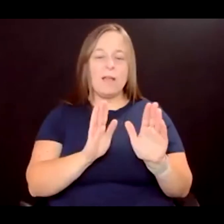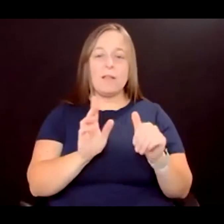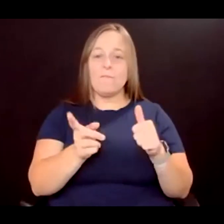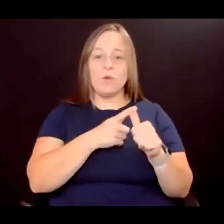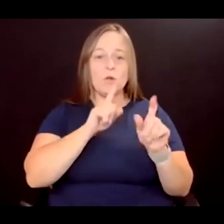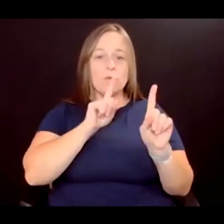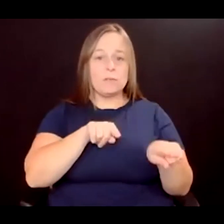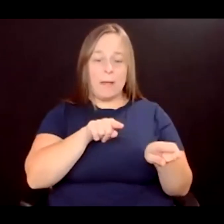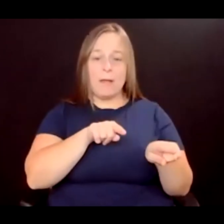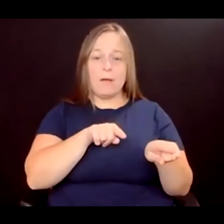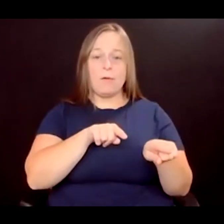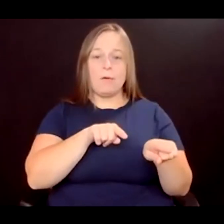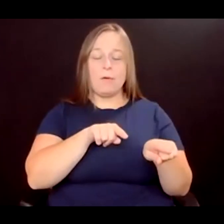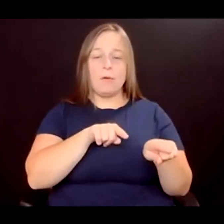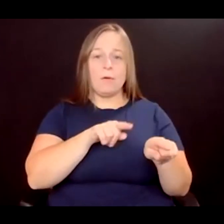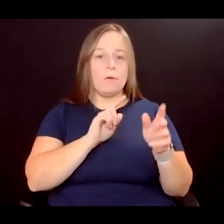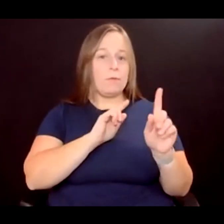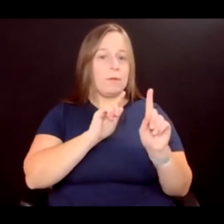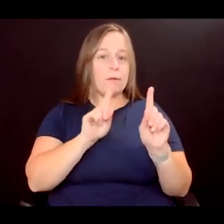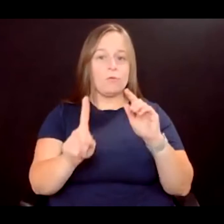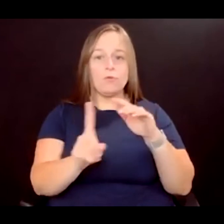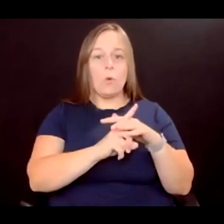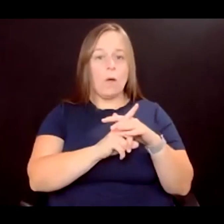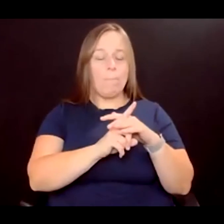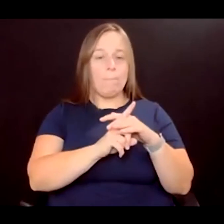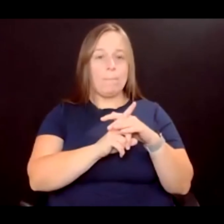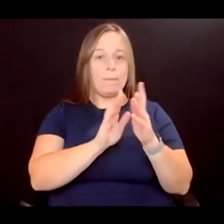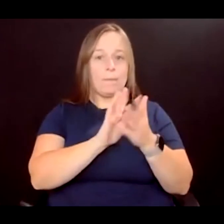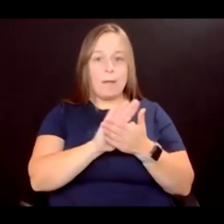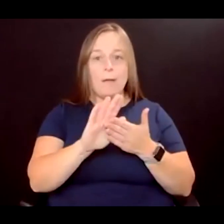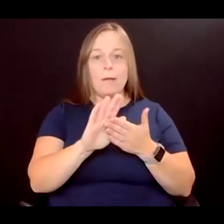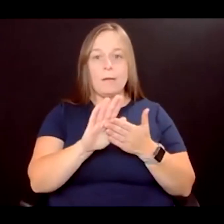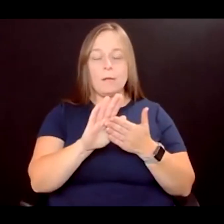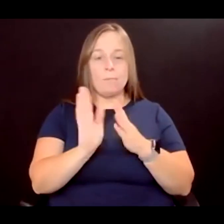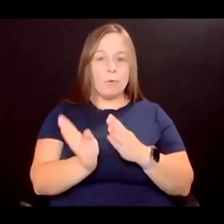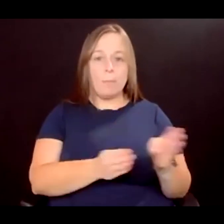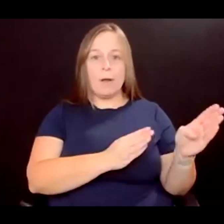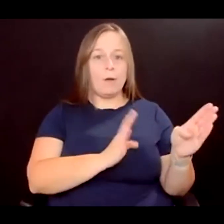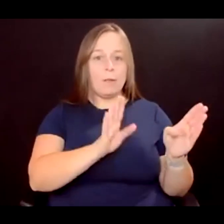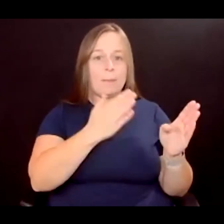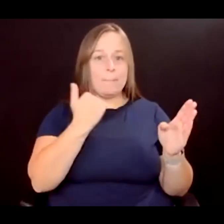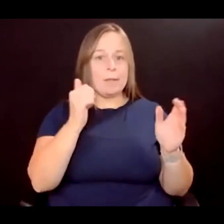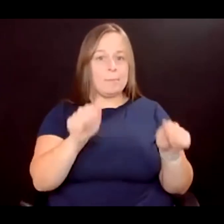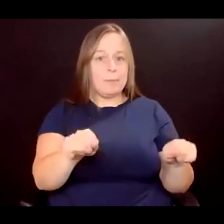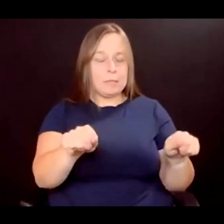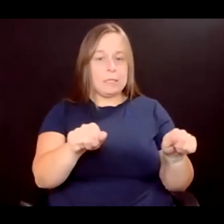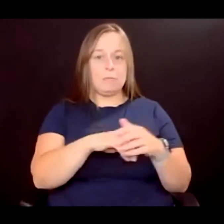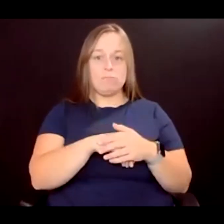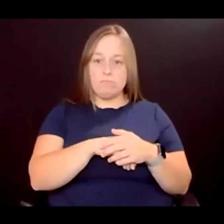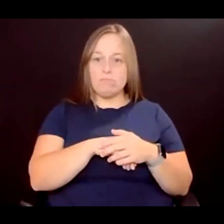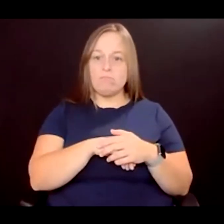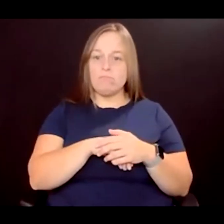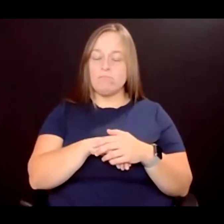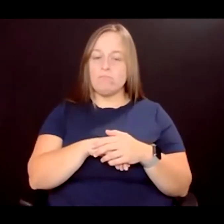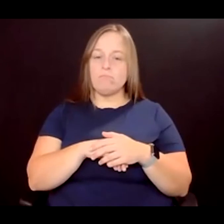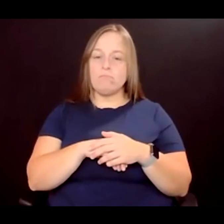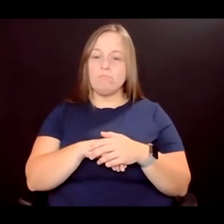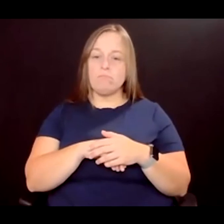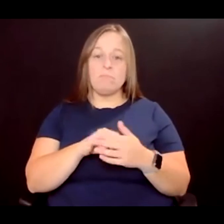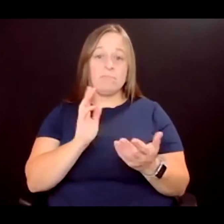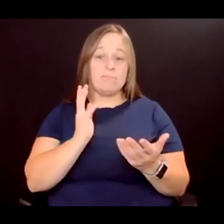that as maybe a disability focused spin. Are first responders prepared to help evacuate